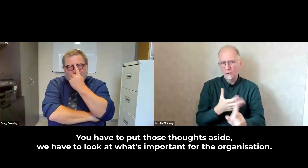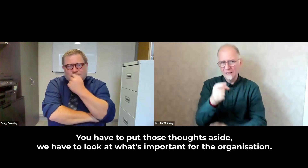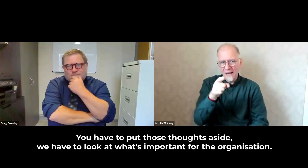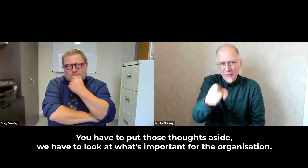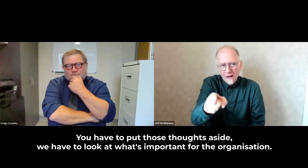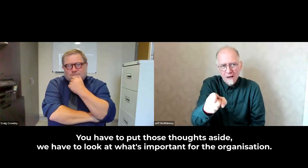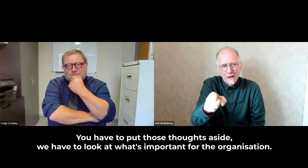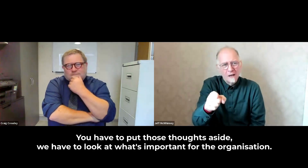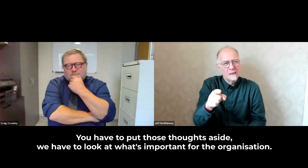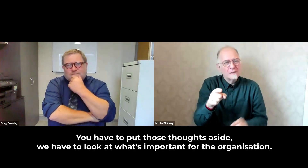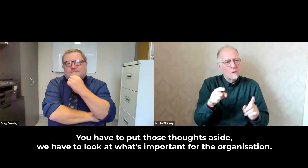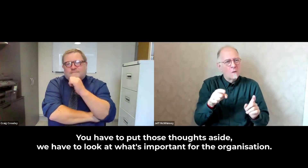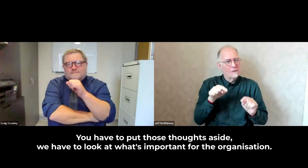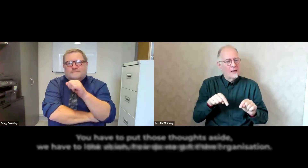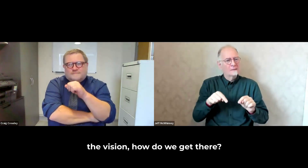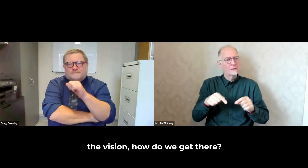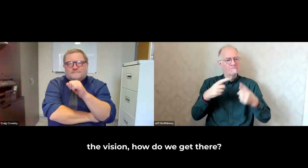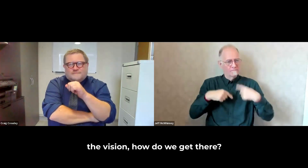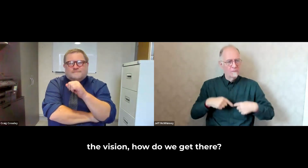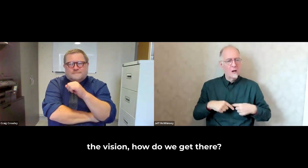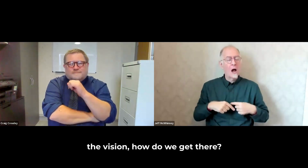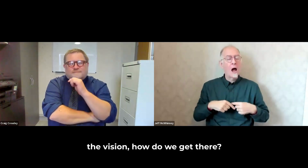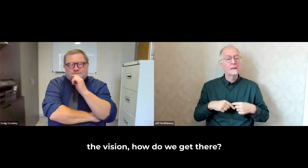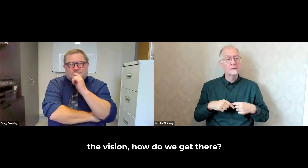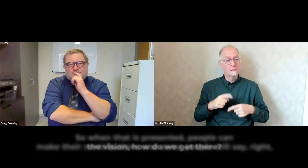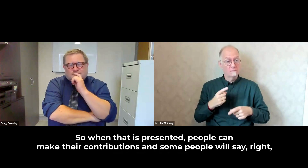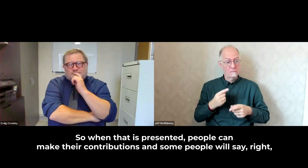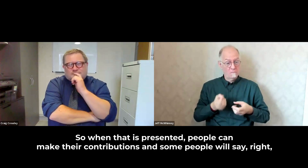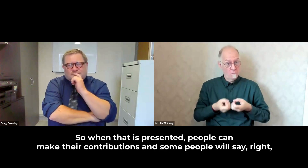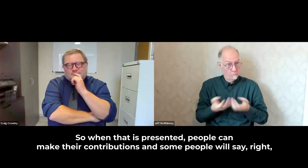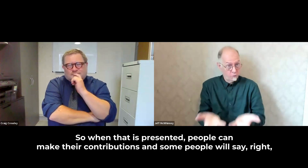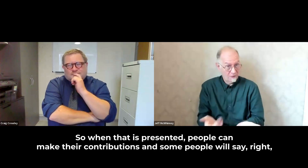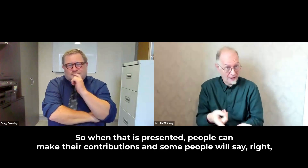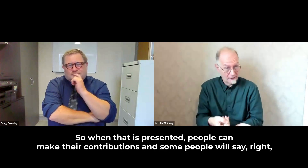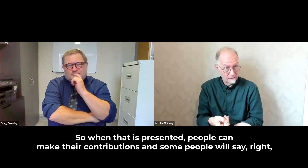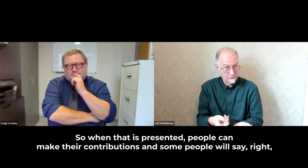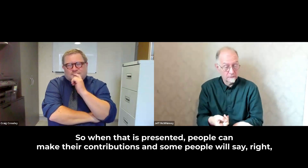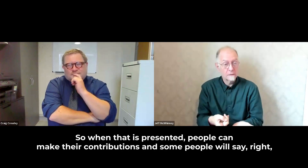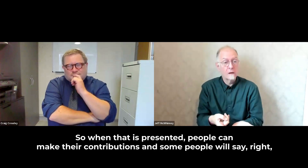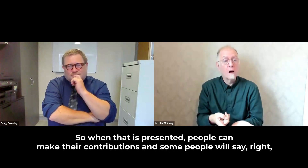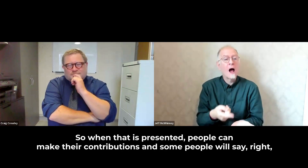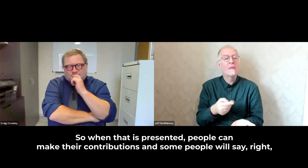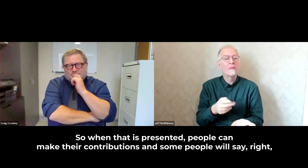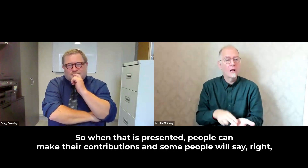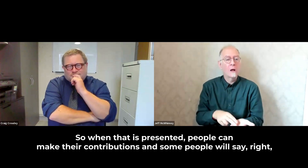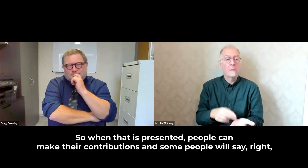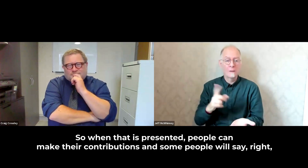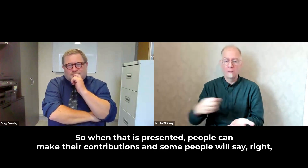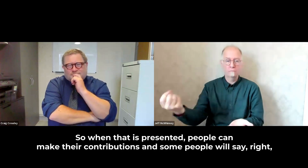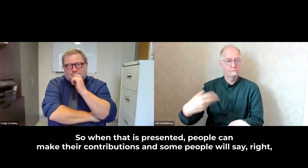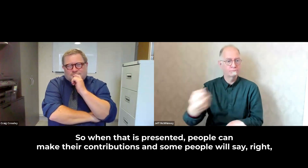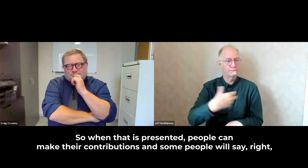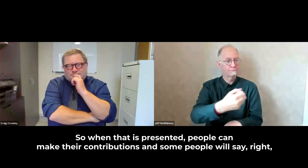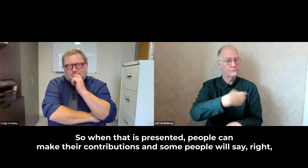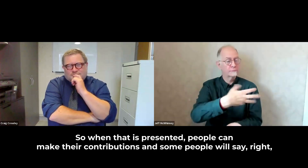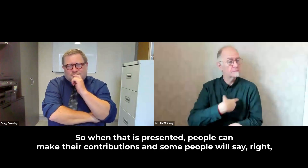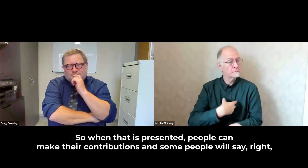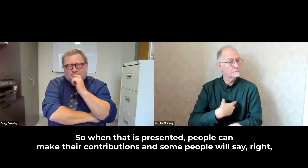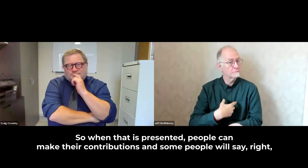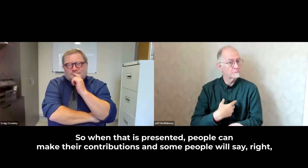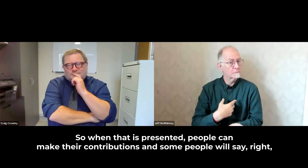what's important for the organizations. How do we get there? What do we do rather than the person? So when that is